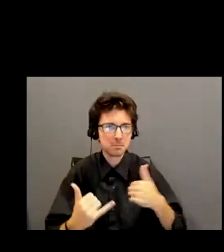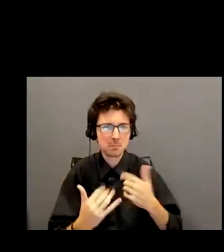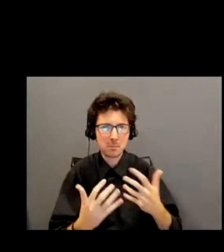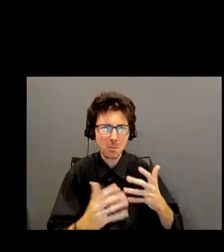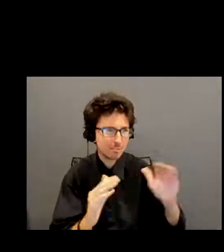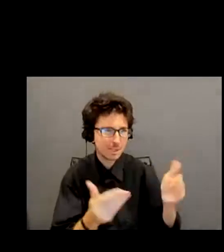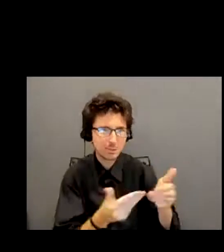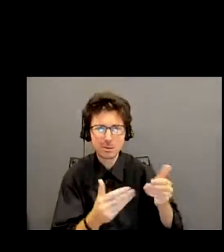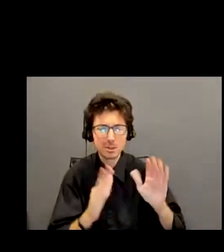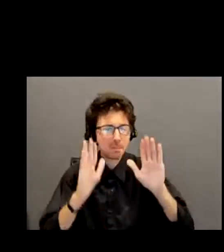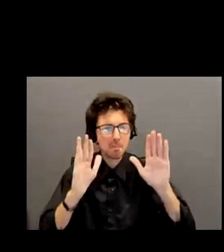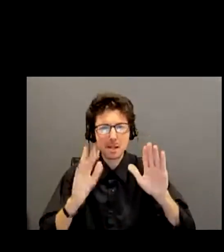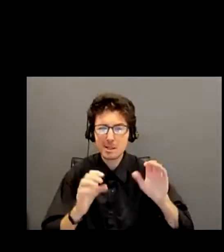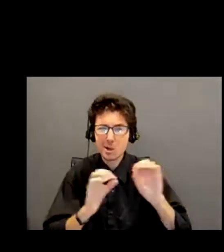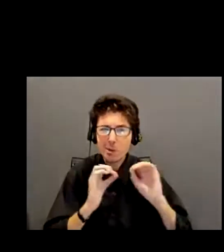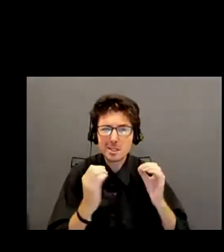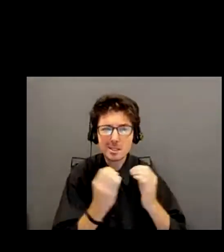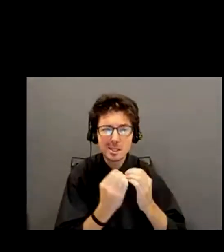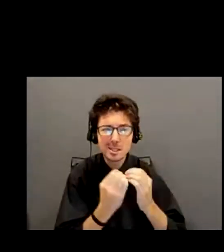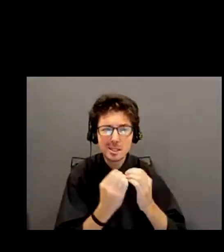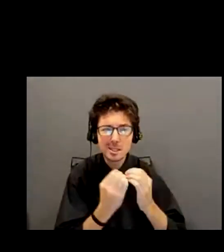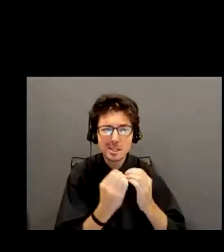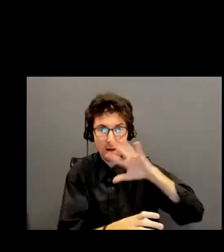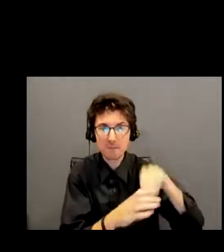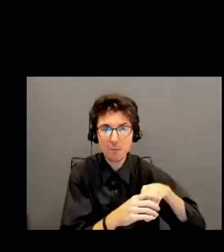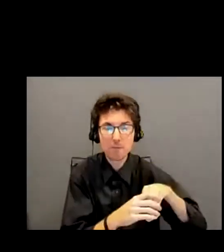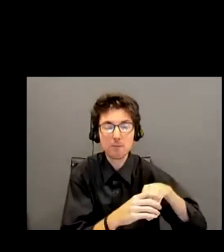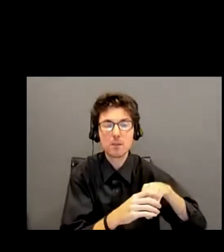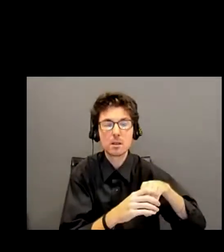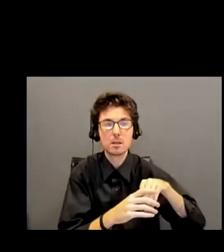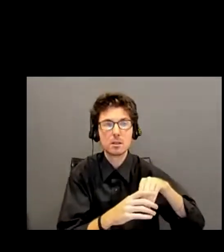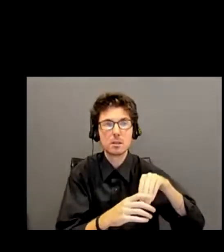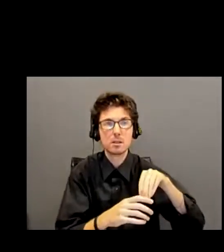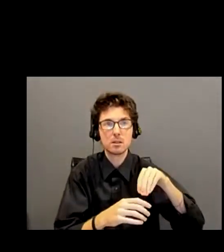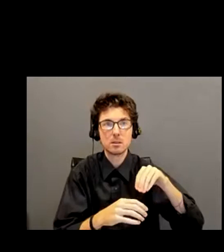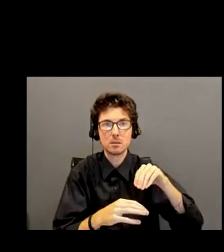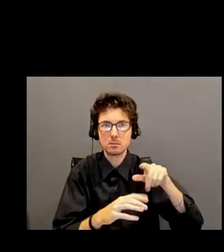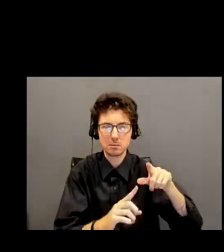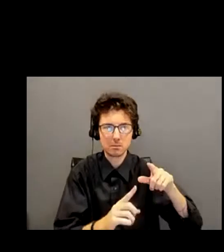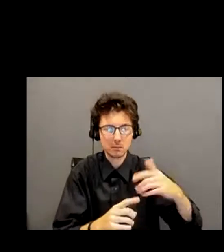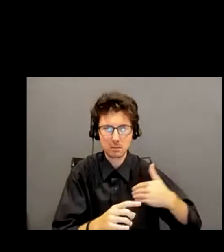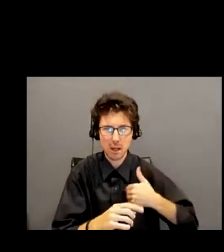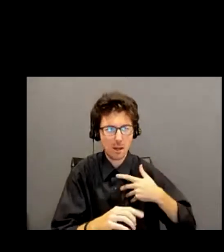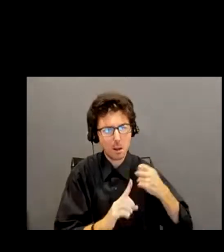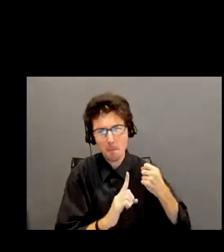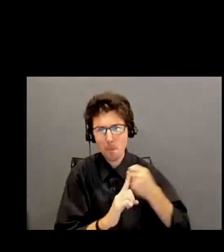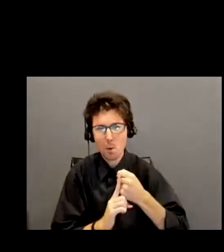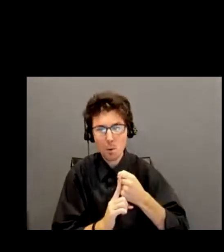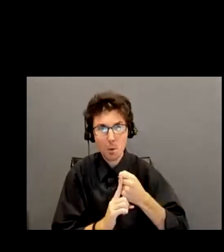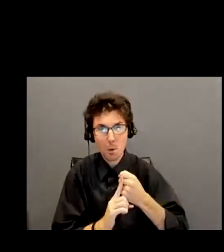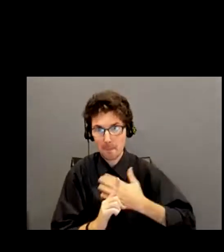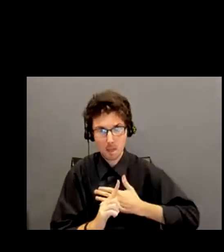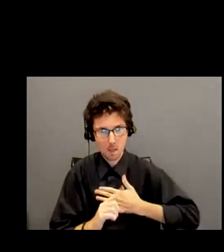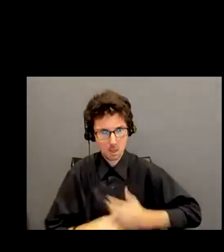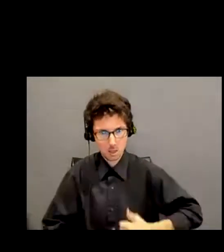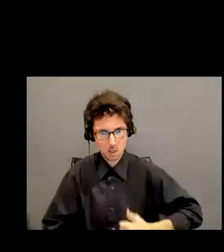which I had the privilege to be a part of and which had a meaningful impact on me and my